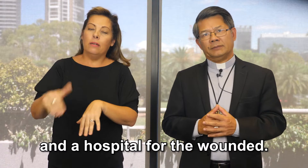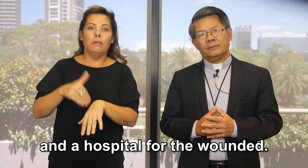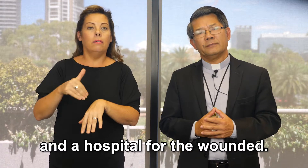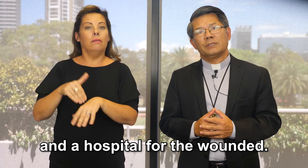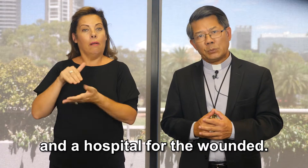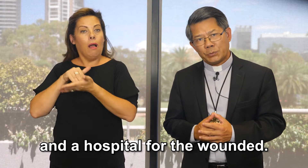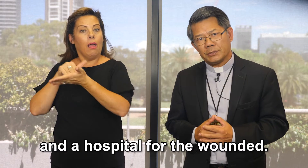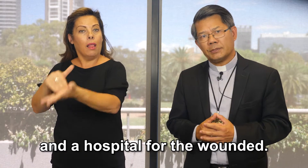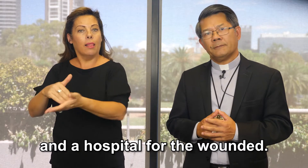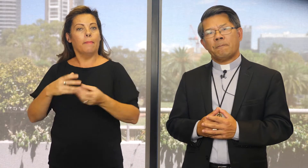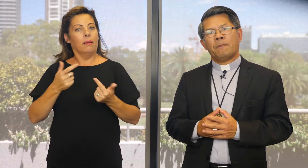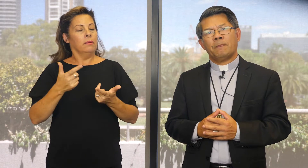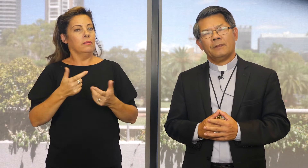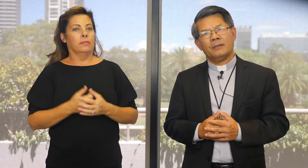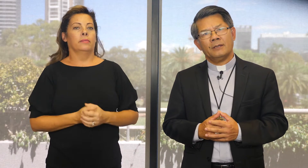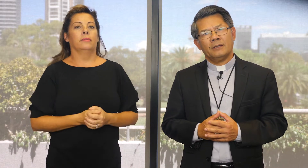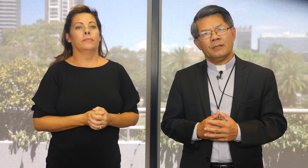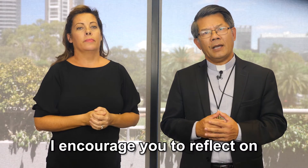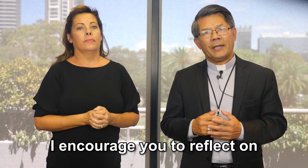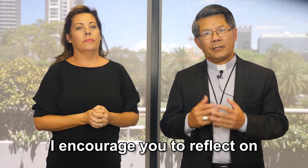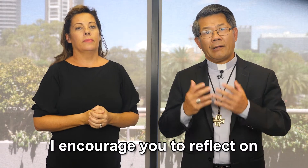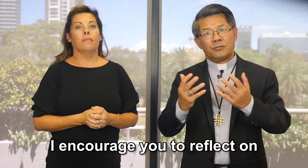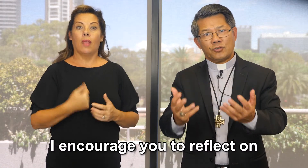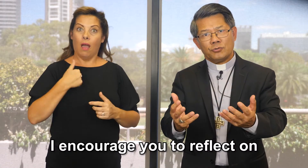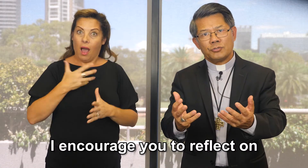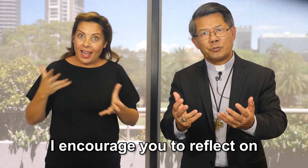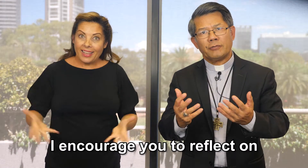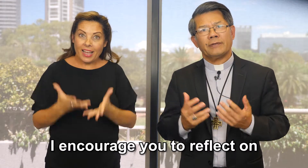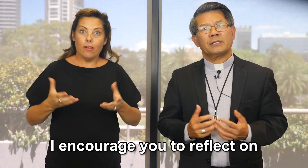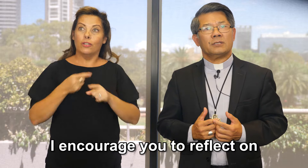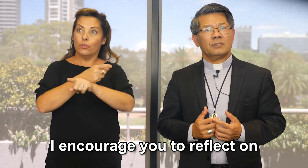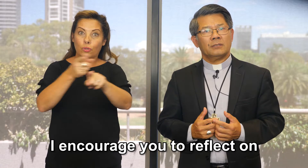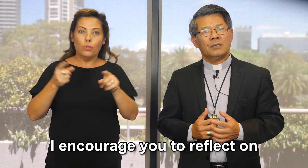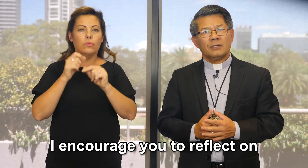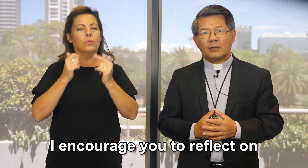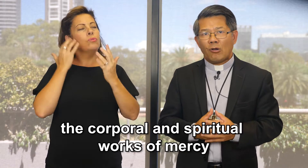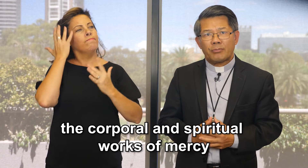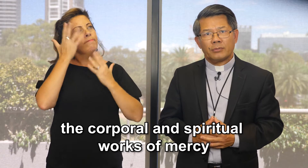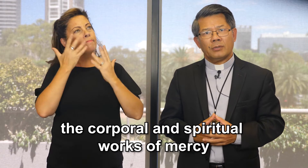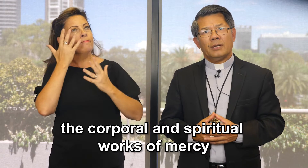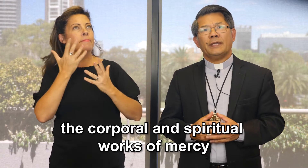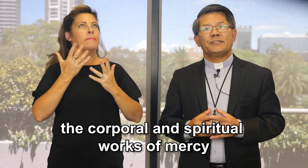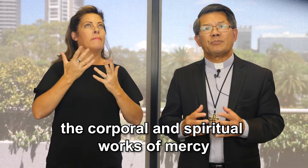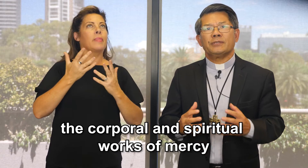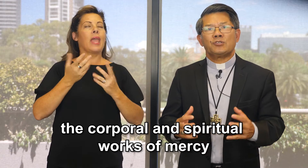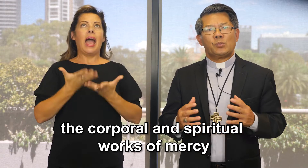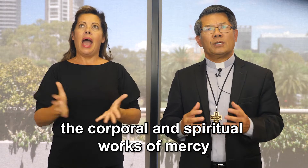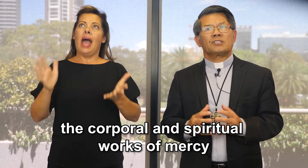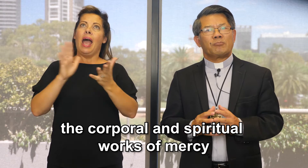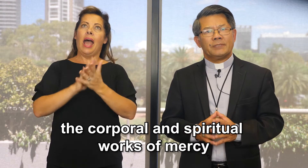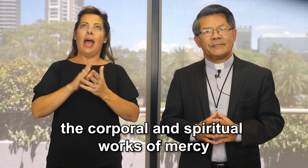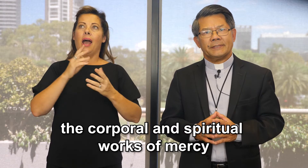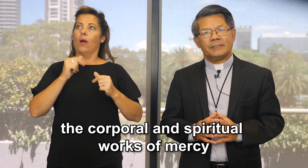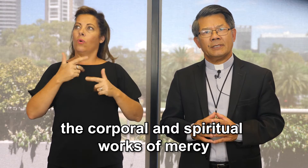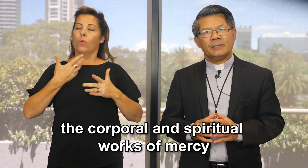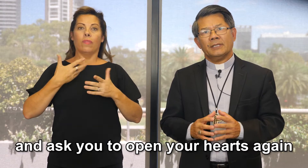hospital for the wounded. I encourage you to reflect on the corporal and spiritual works